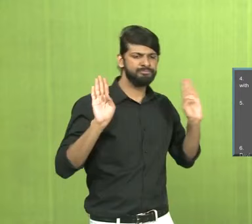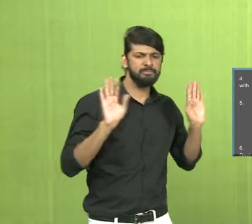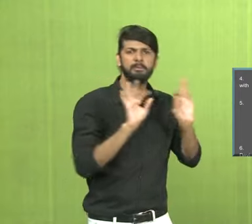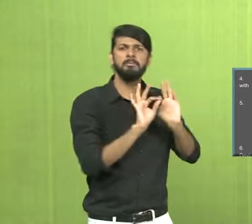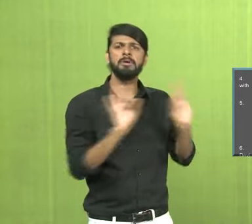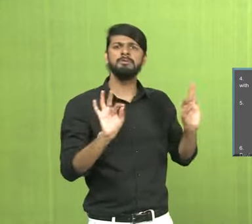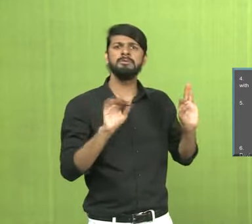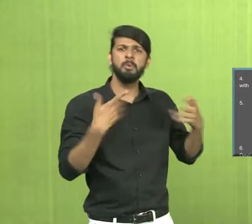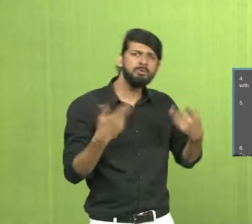form.